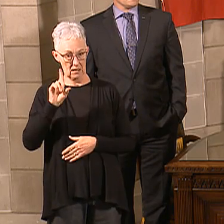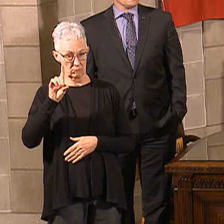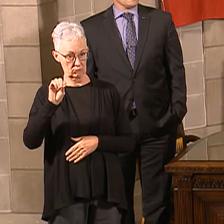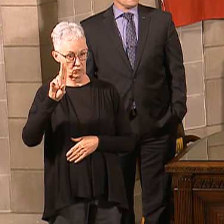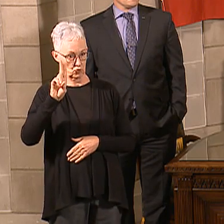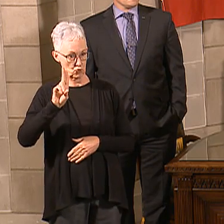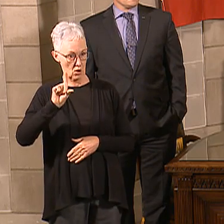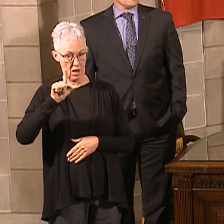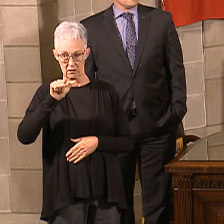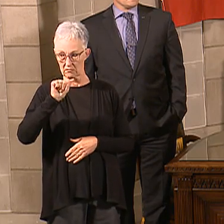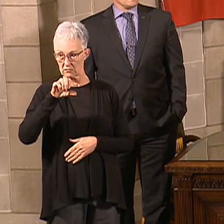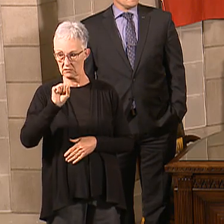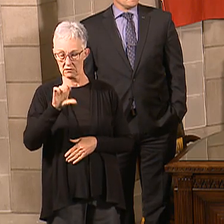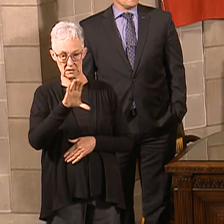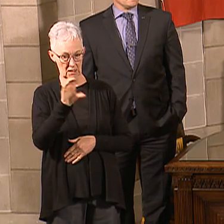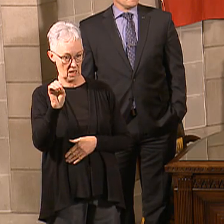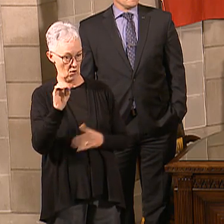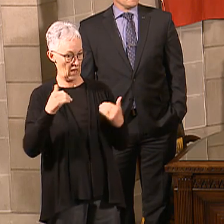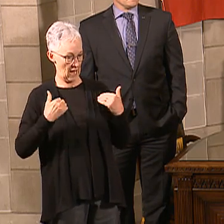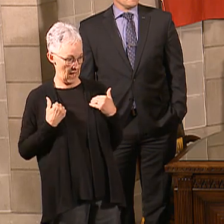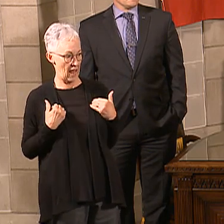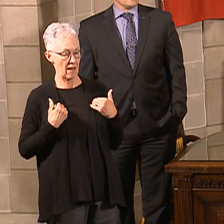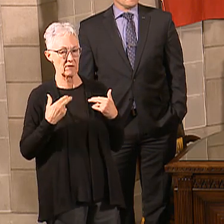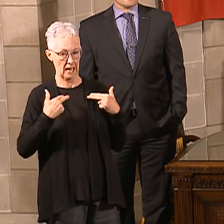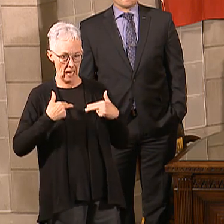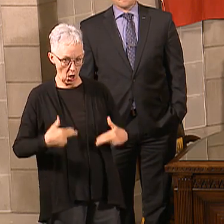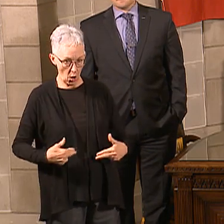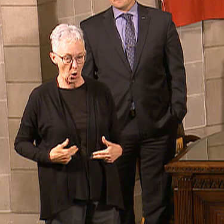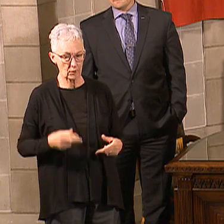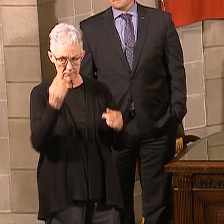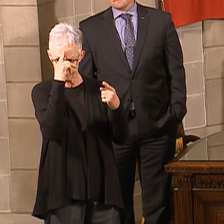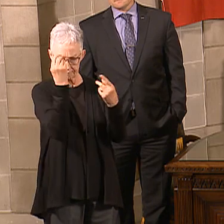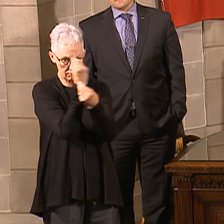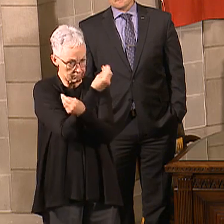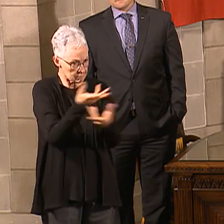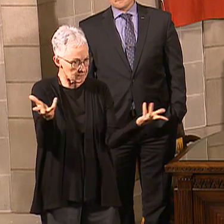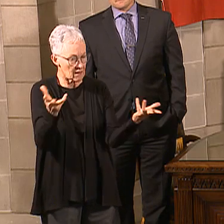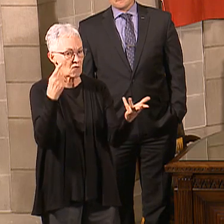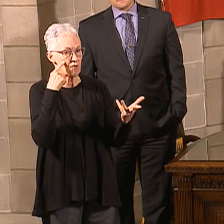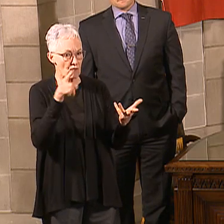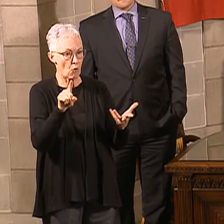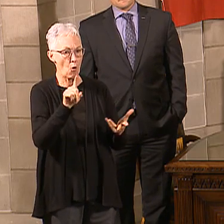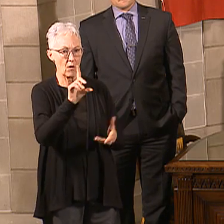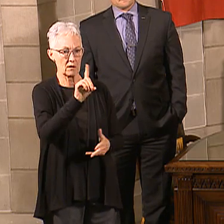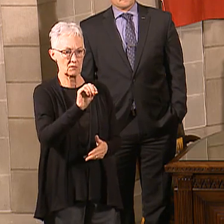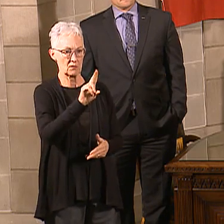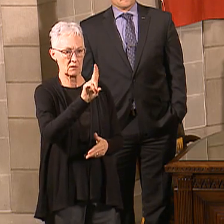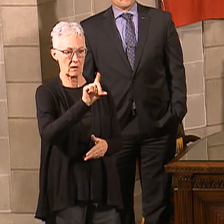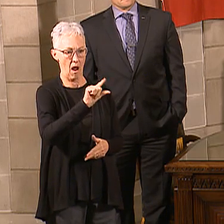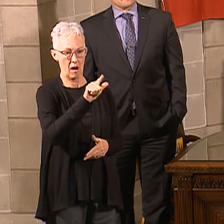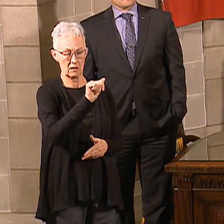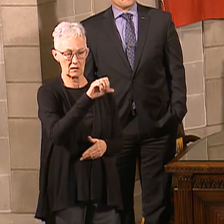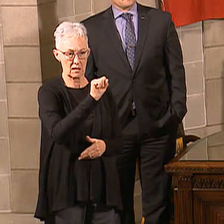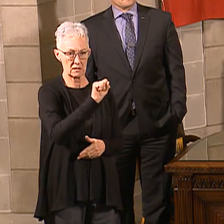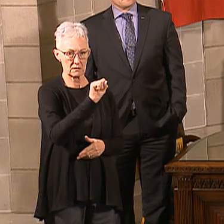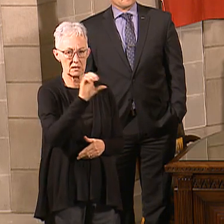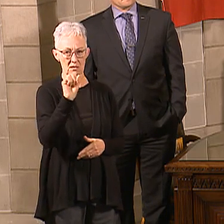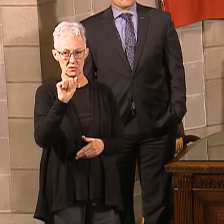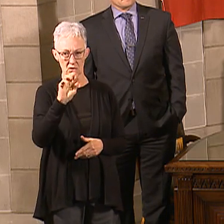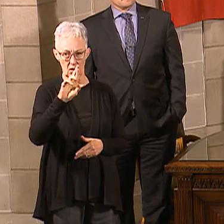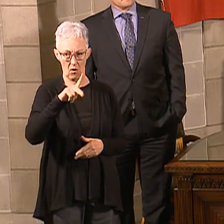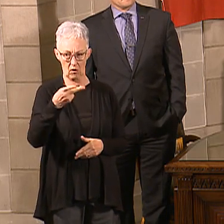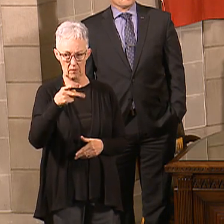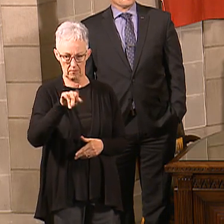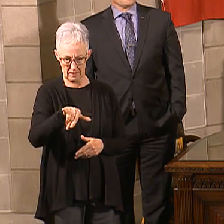a directed health measure, as well as the state of Nebraska, for not only Douglas County, but also Sarpy County, Sarpy,